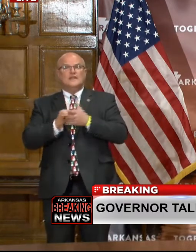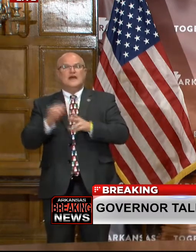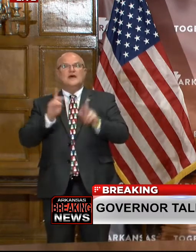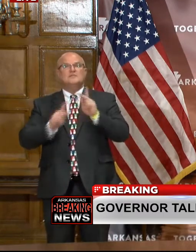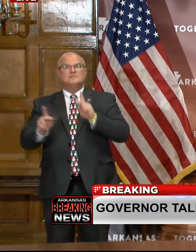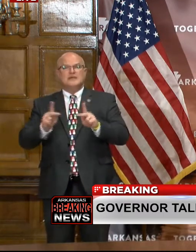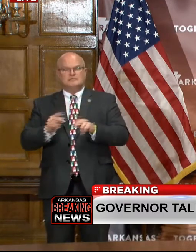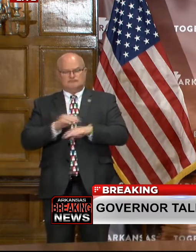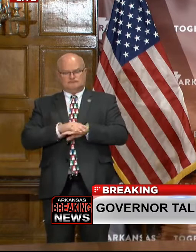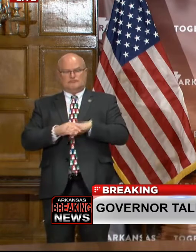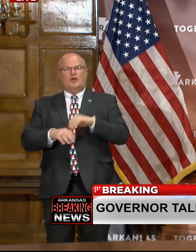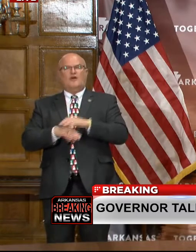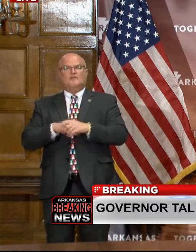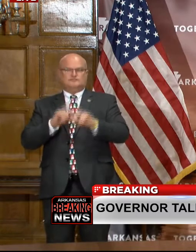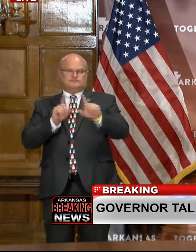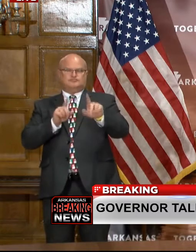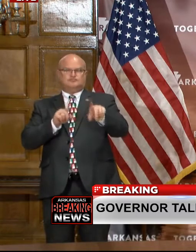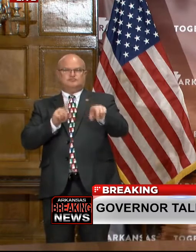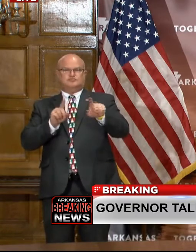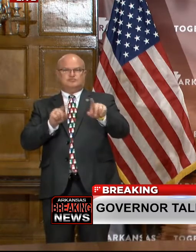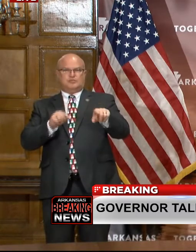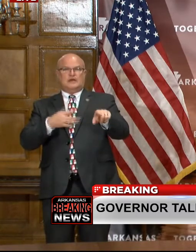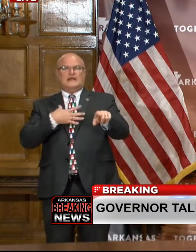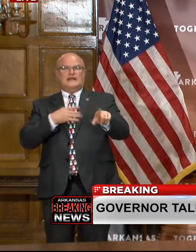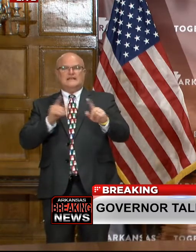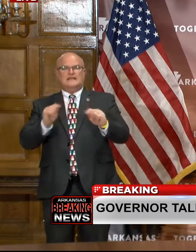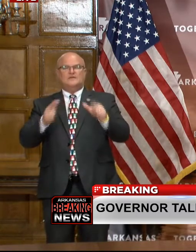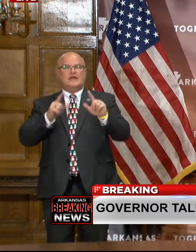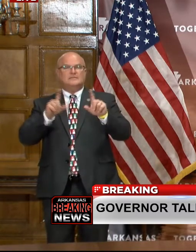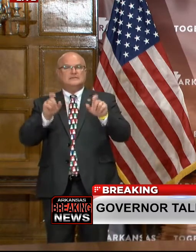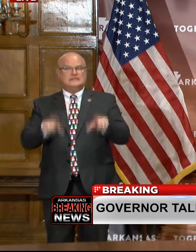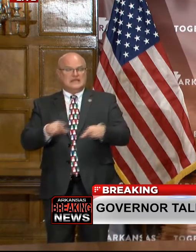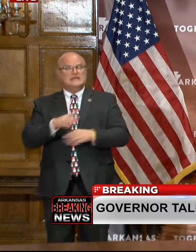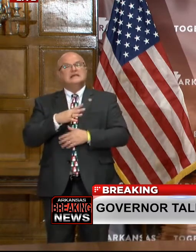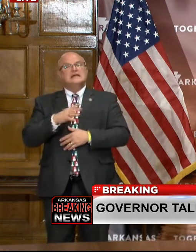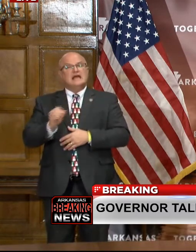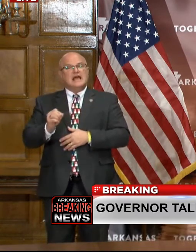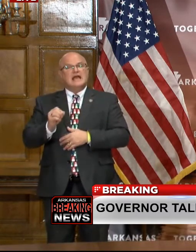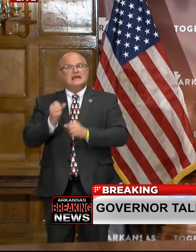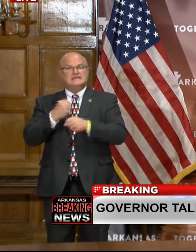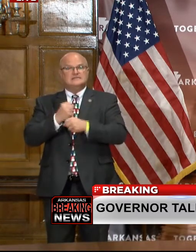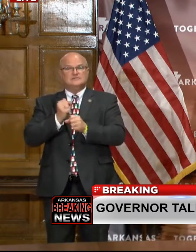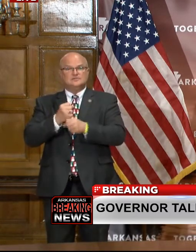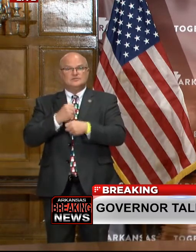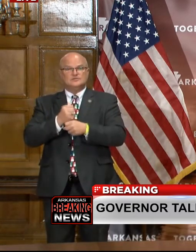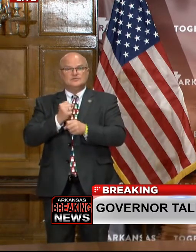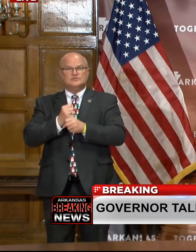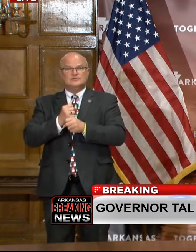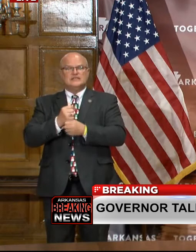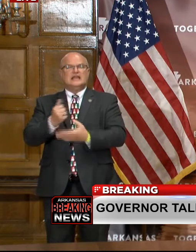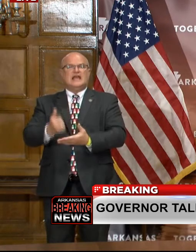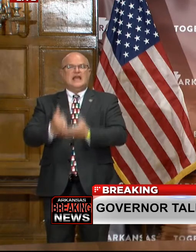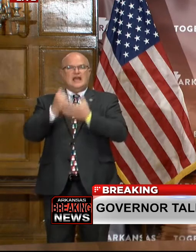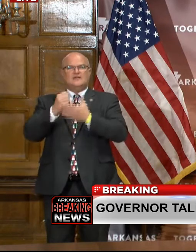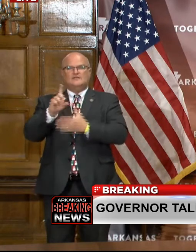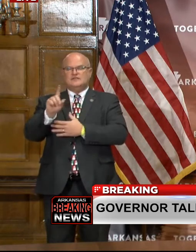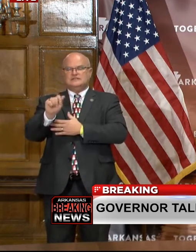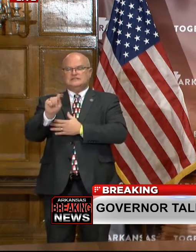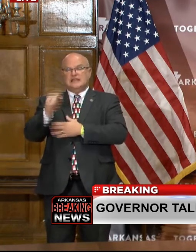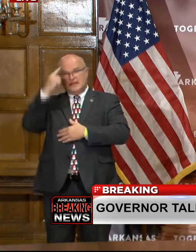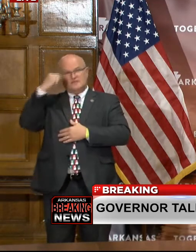are comfortable with it, they're going to it, they like to have that rapid test, and it's producing helpful data for